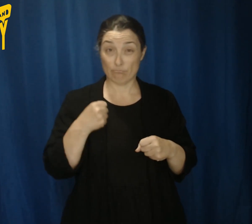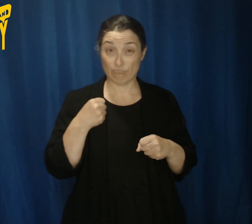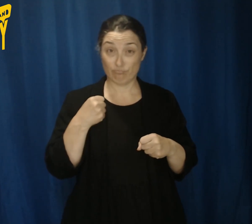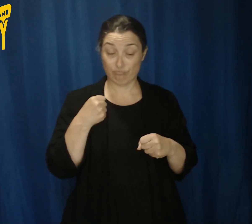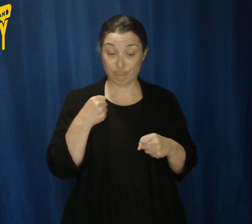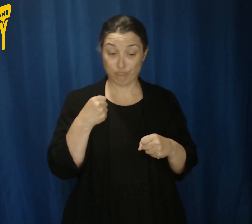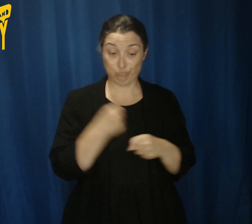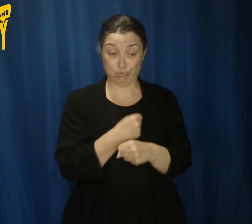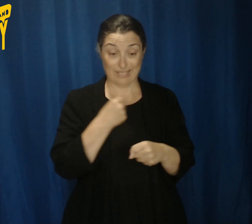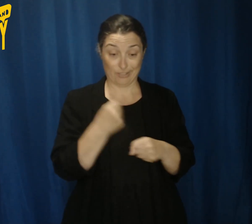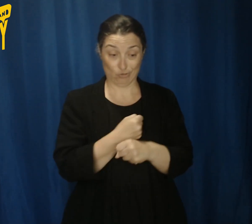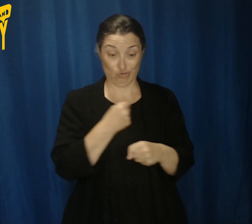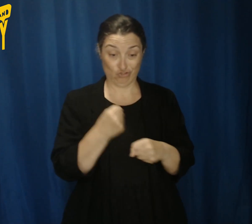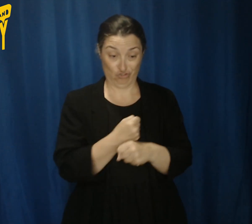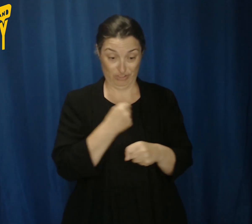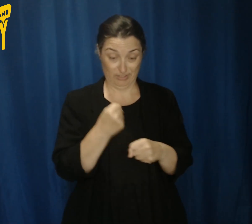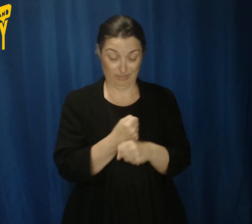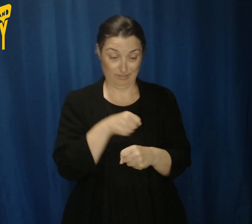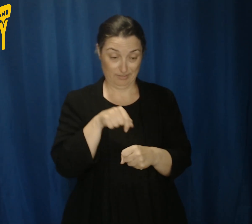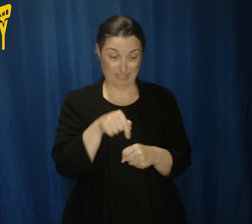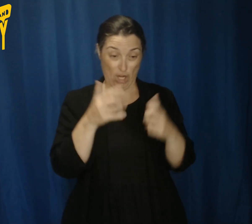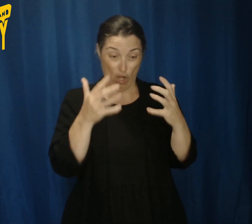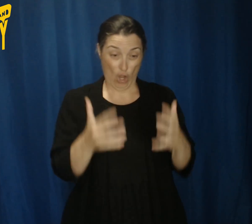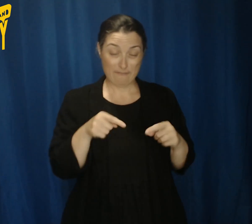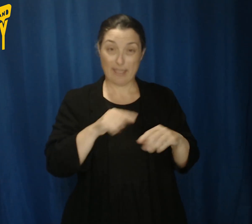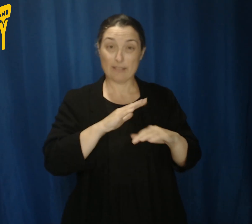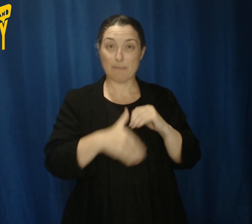about roles, because I can't be everything.